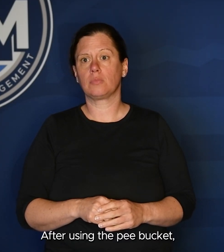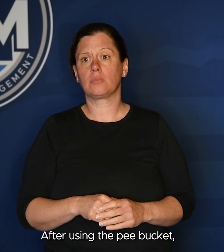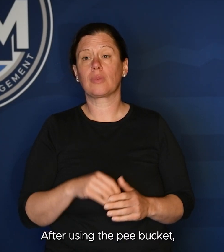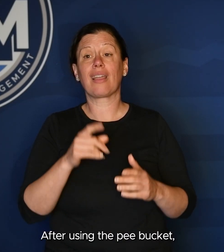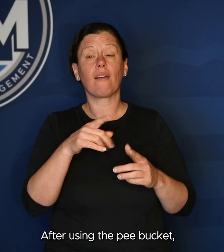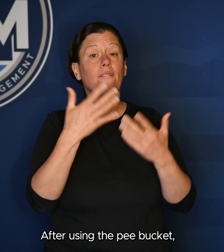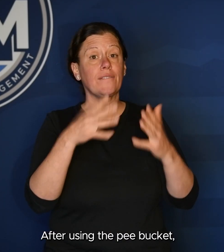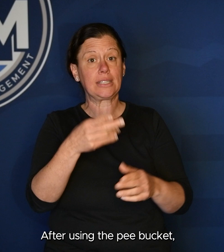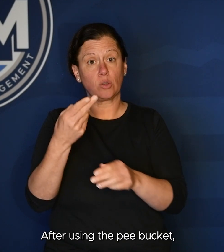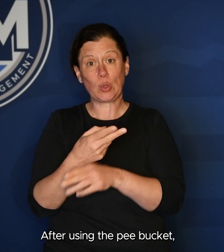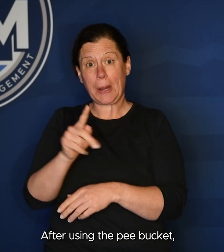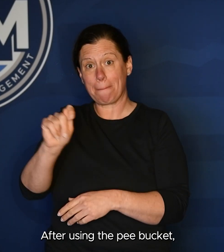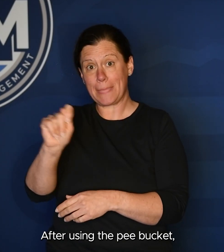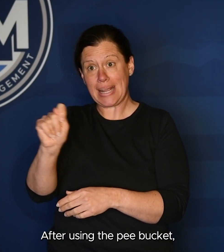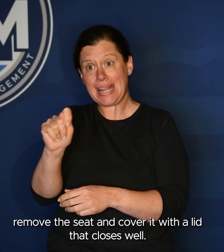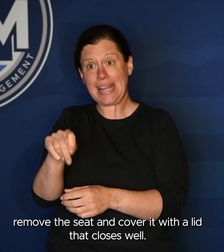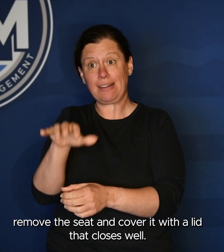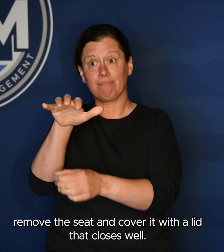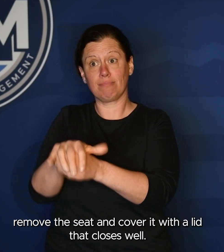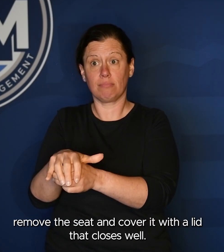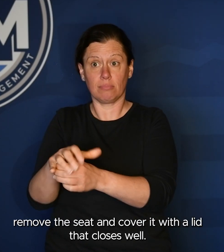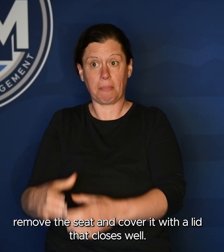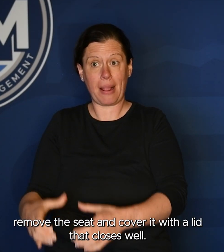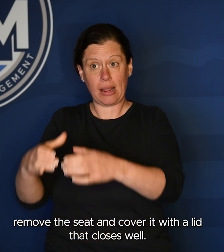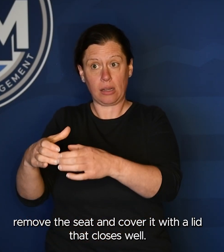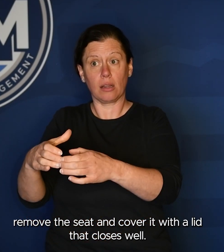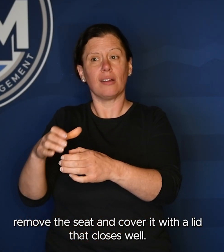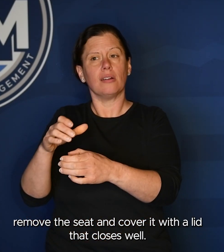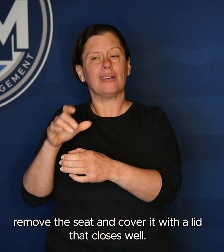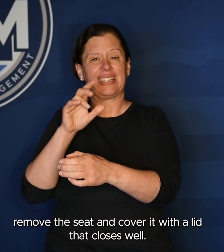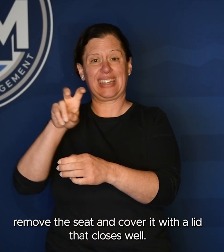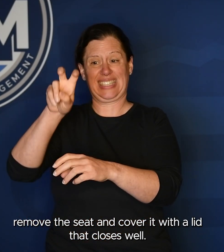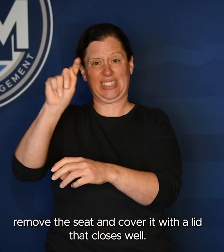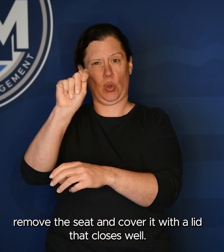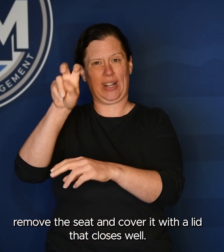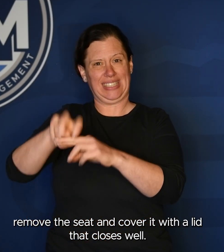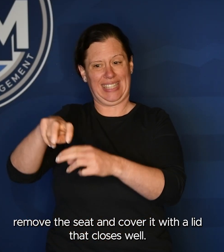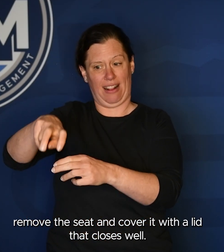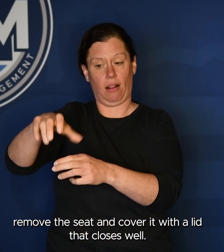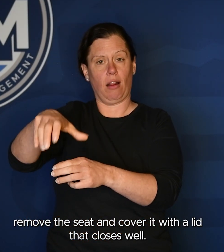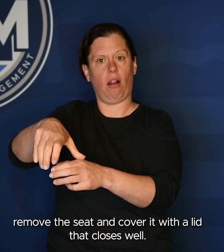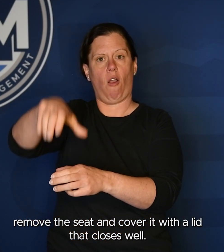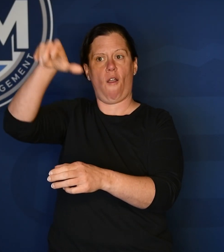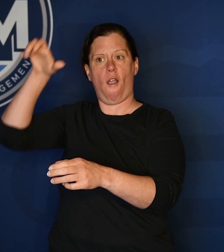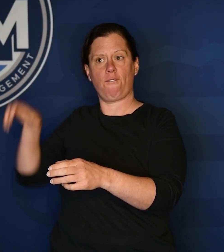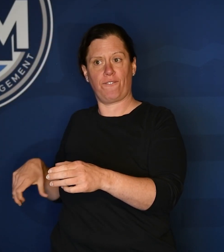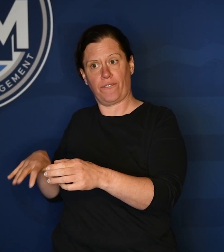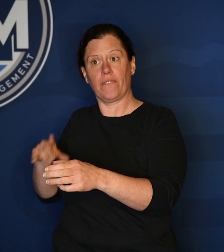After using the pee bucket, remove the seat and cover it with a lid that closes well.